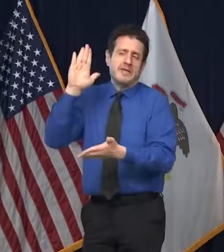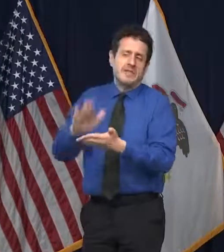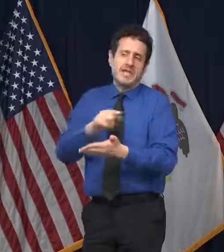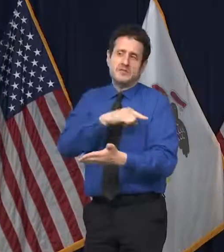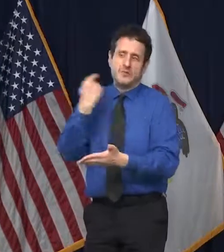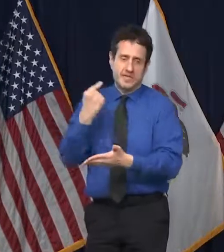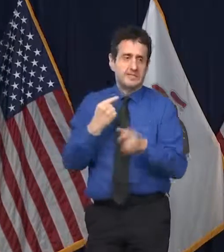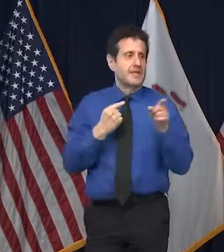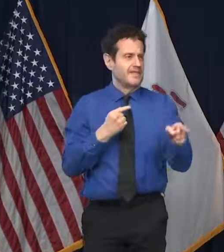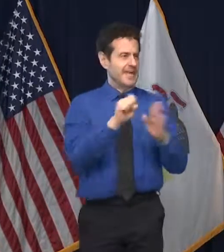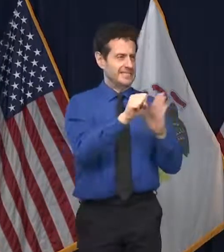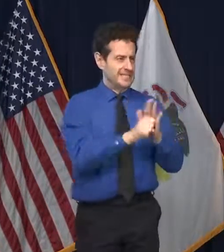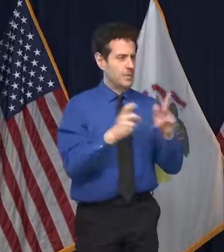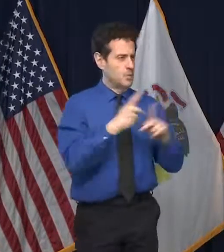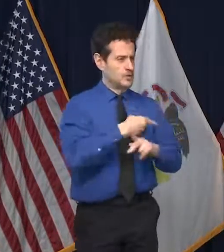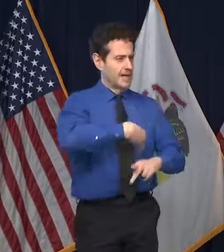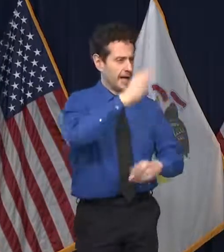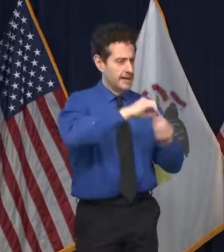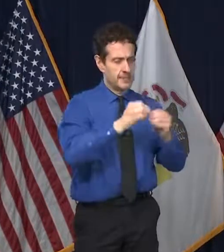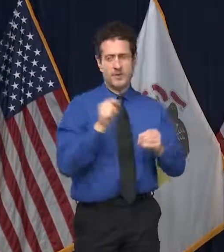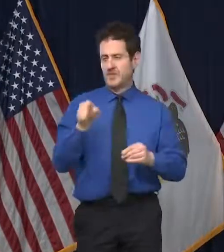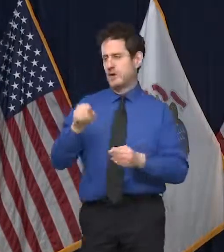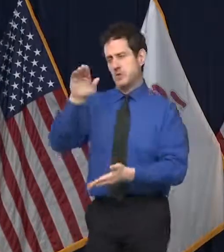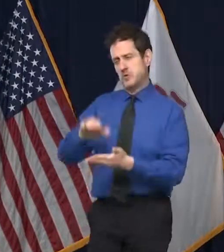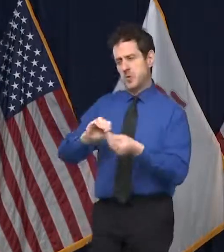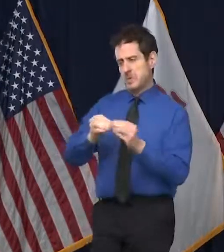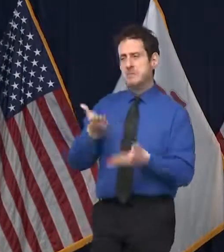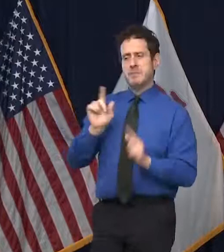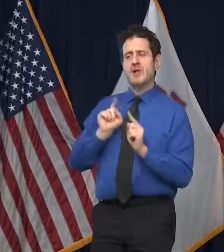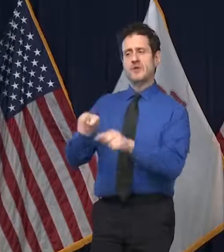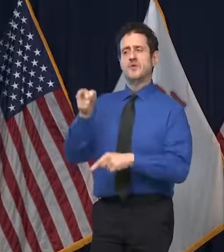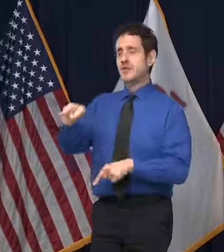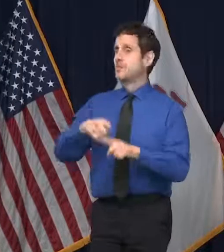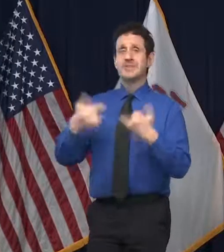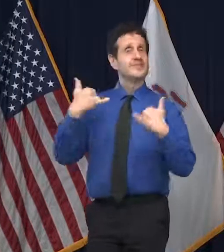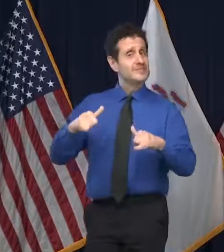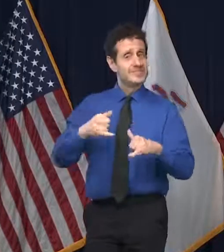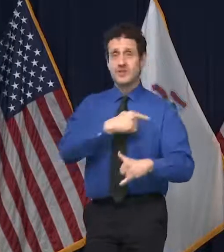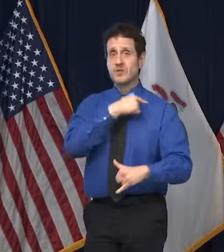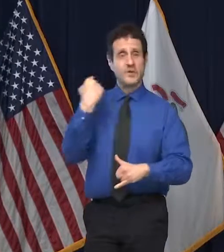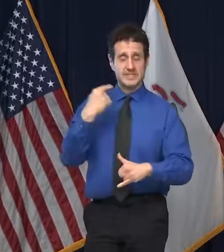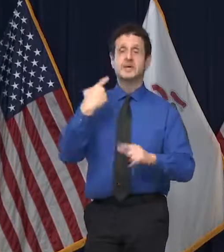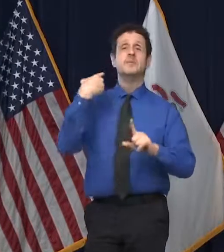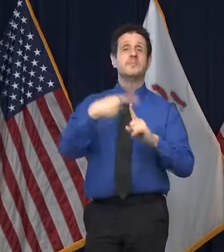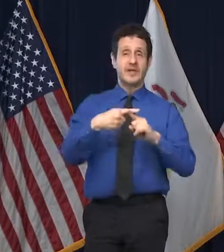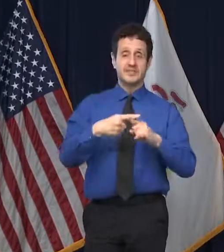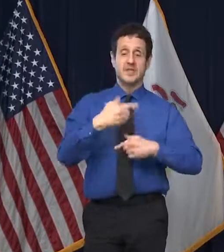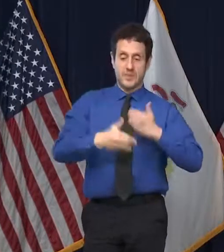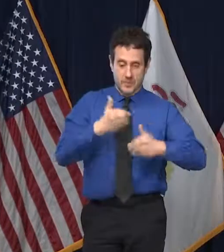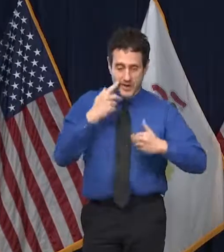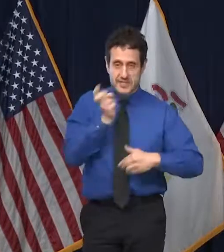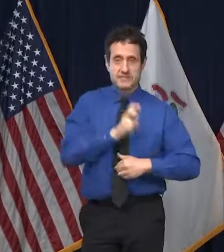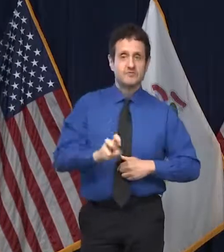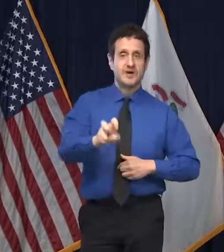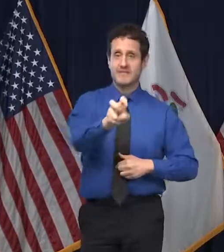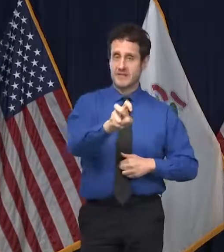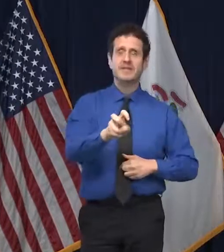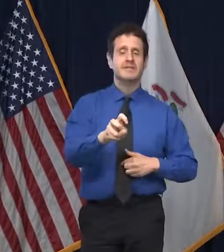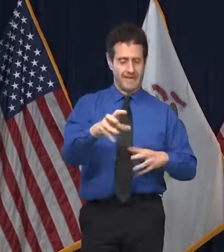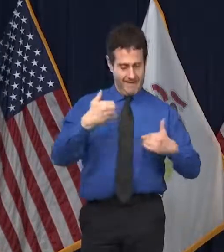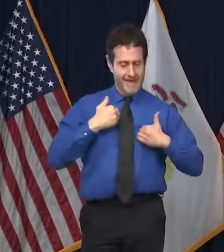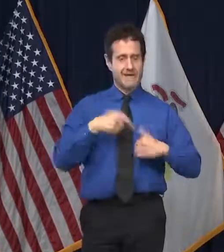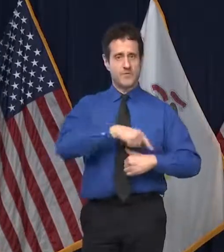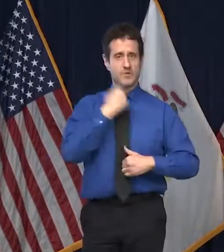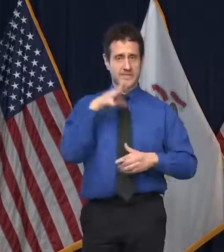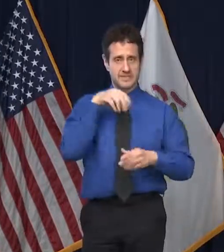there are higher rates, but there's still a risk, and there's just even the risk of just the traveling process. I want to make sure that every